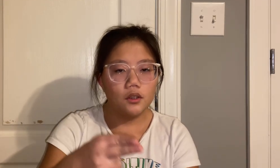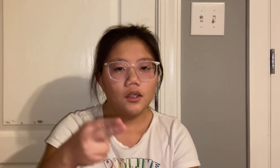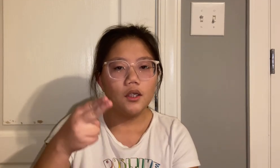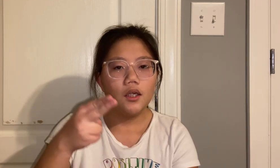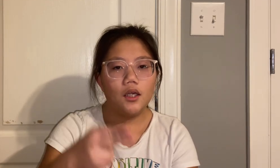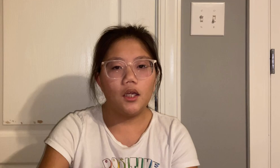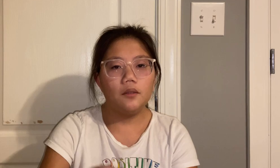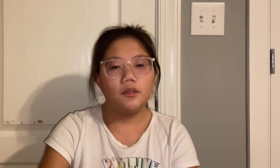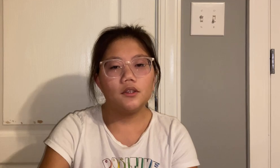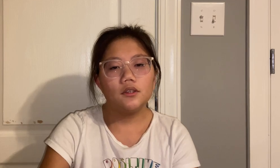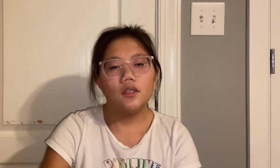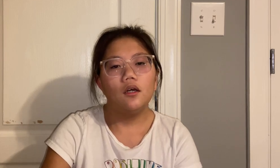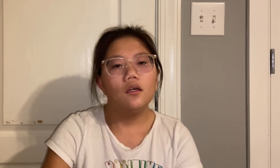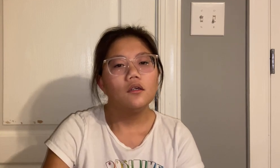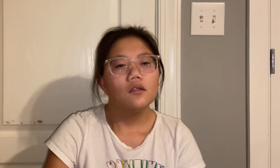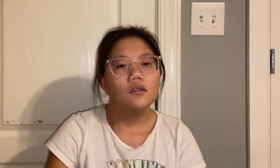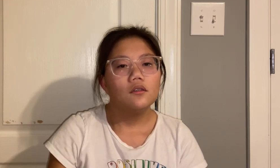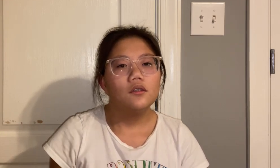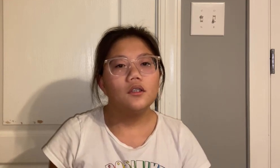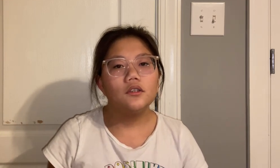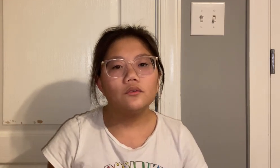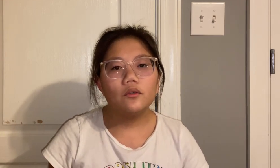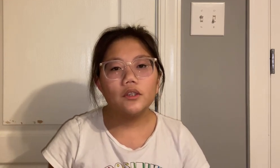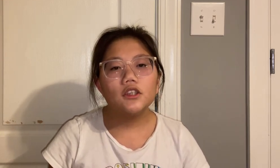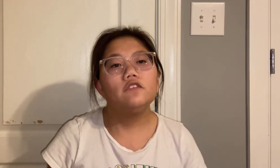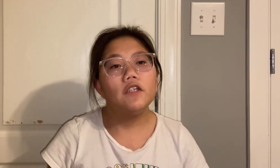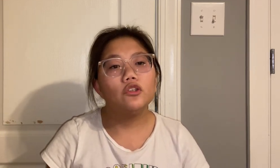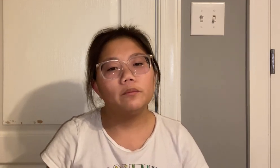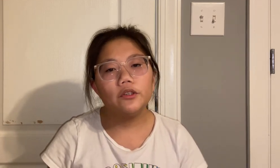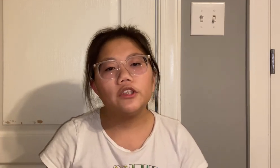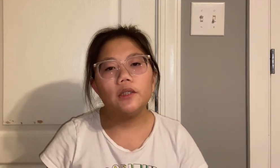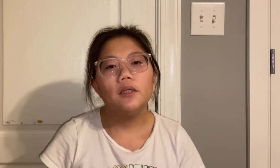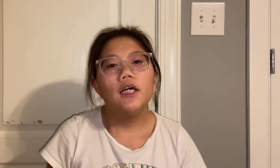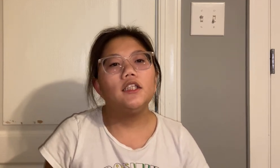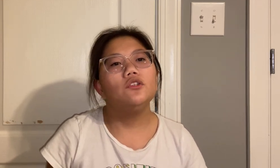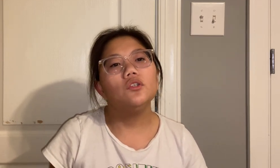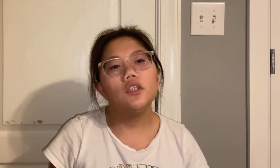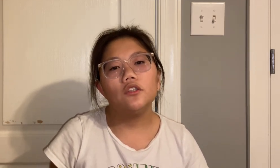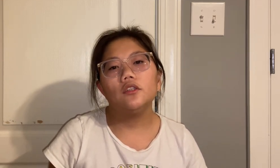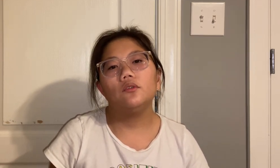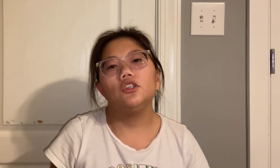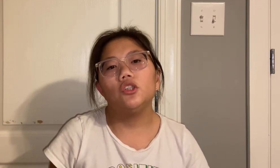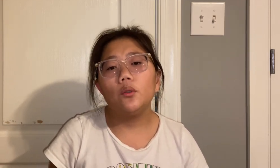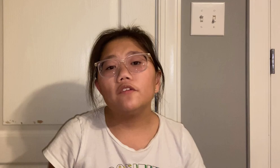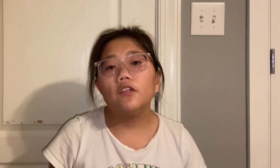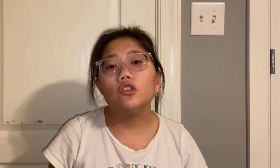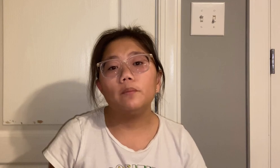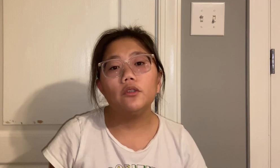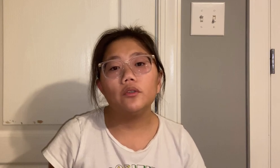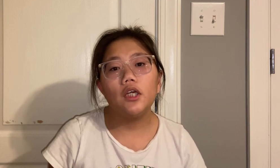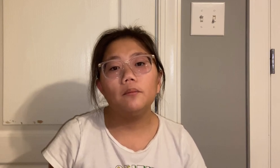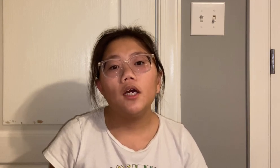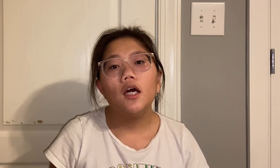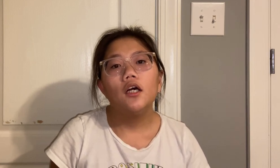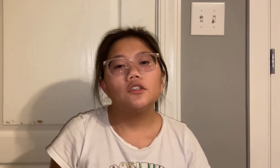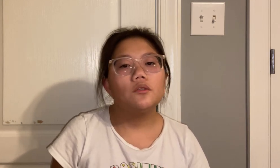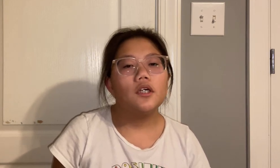name is and then you're going to fingerspell your name and these are the letters i'm going to show you how to fingerspell your name so the